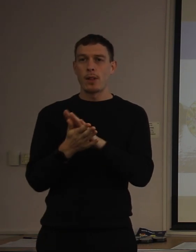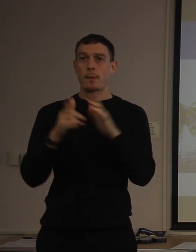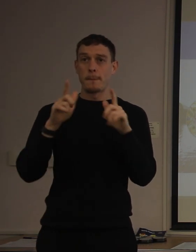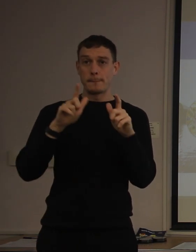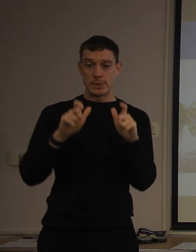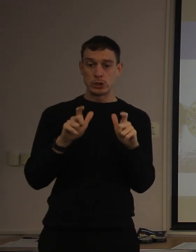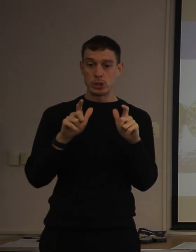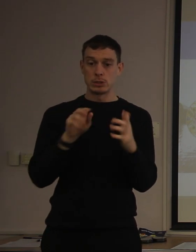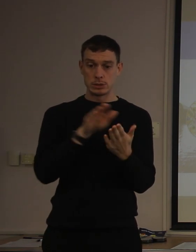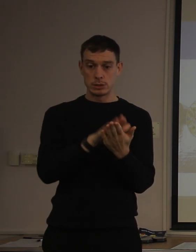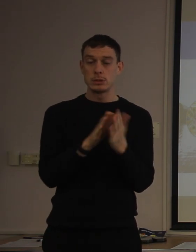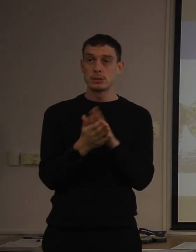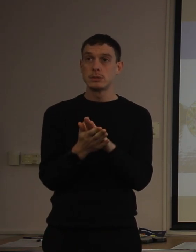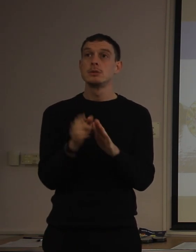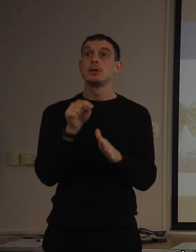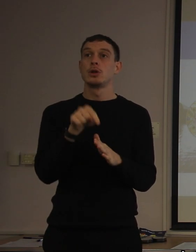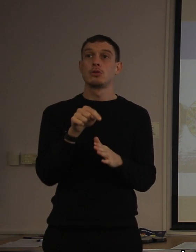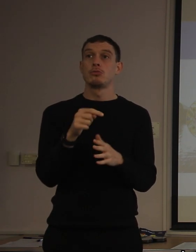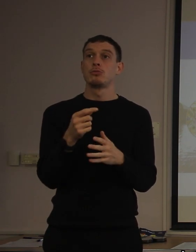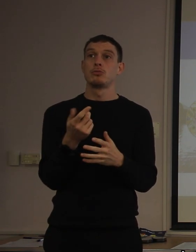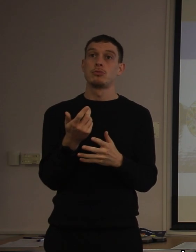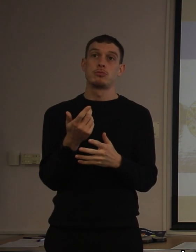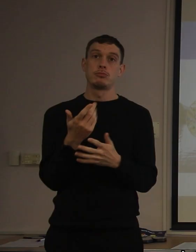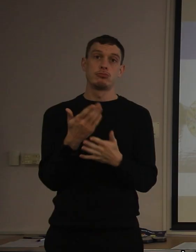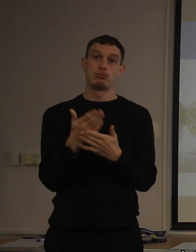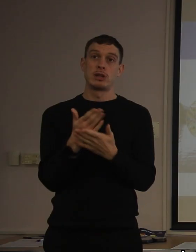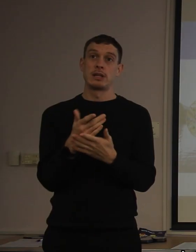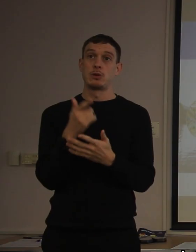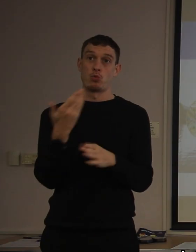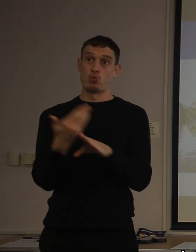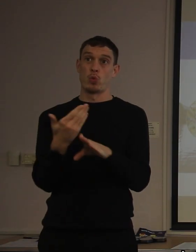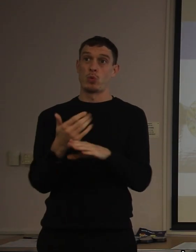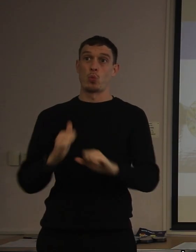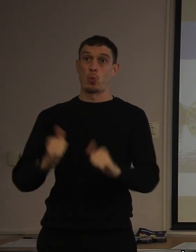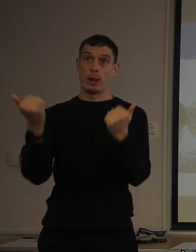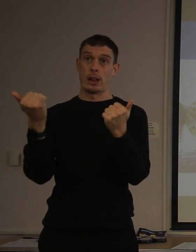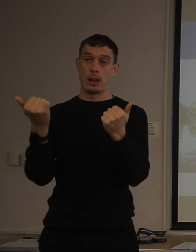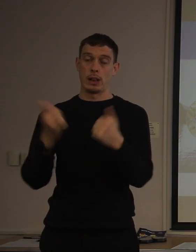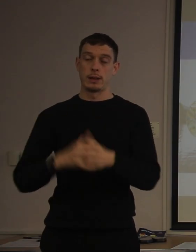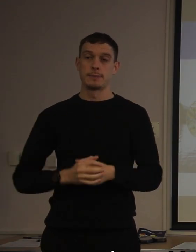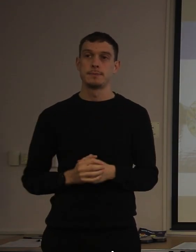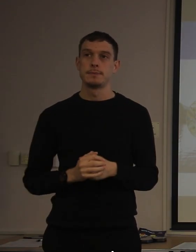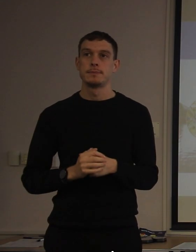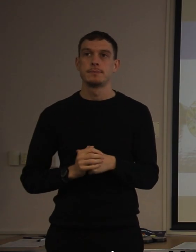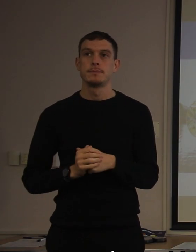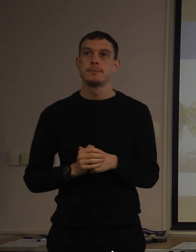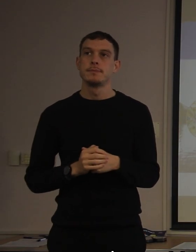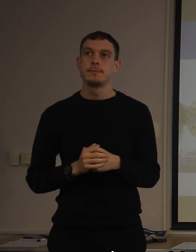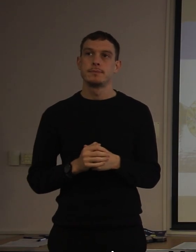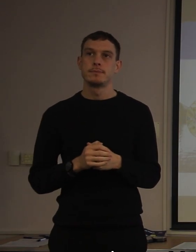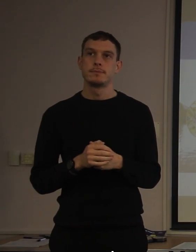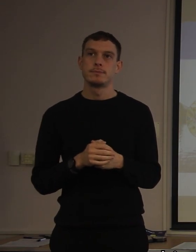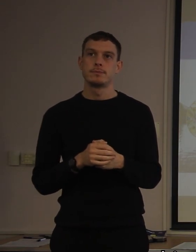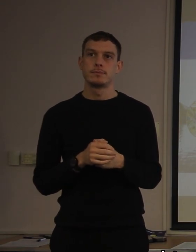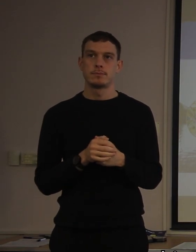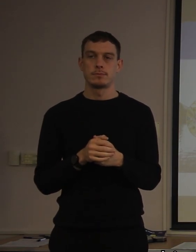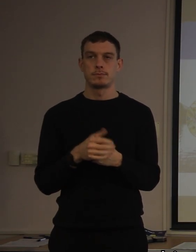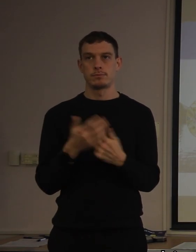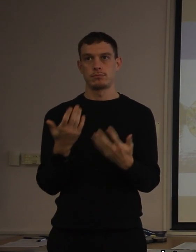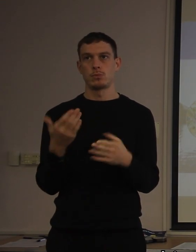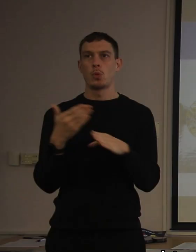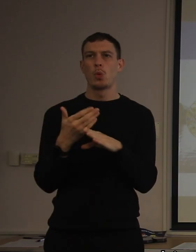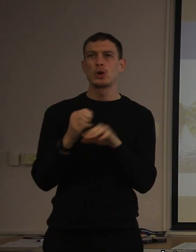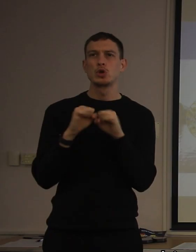leftover textiles, which worked really well as well. But yeah, so we tend to have workshops on kind